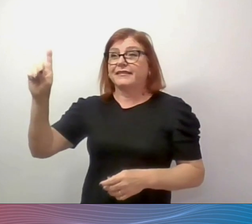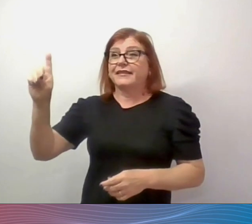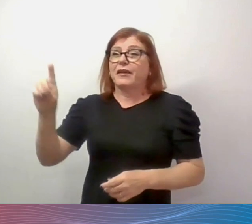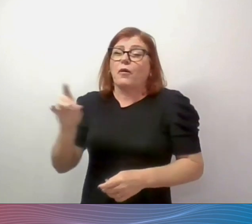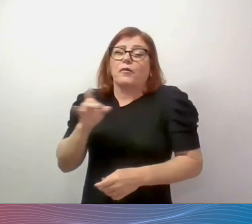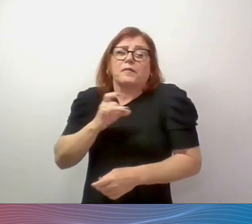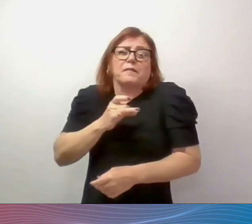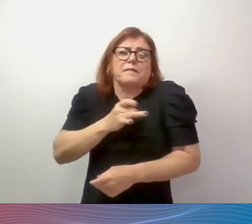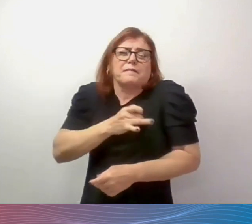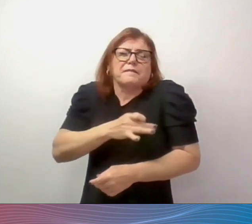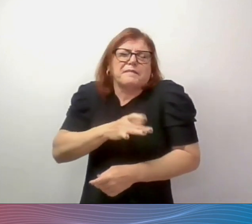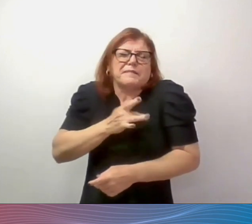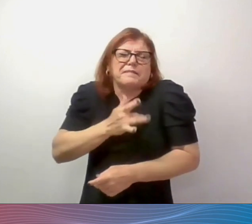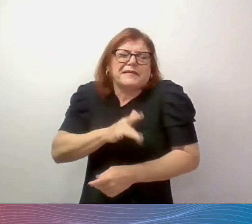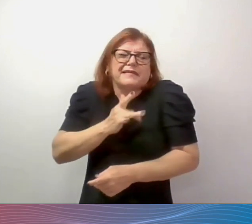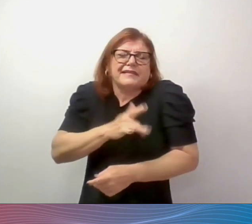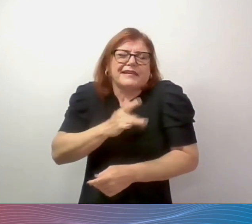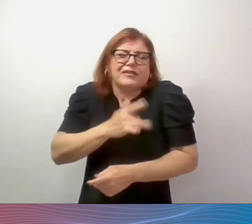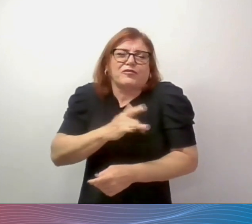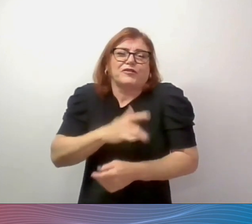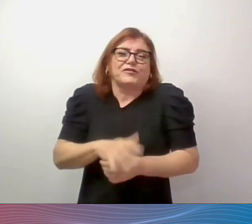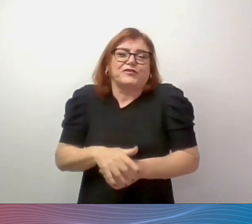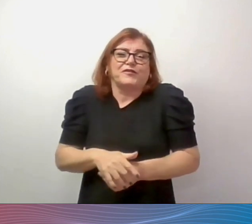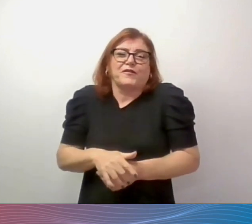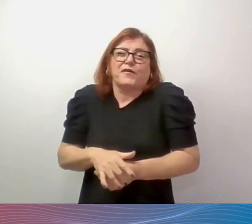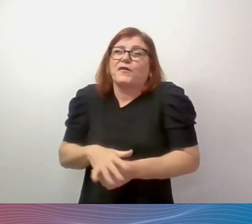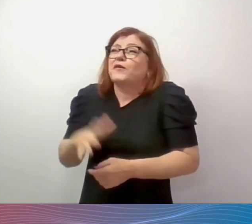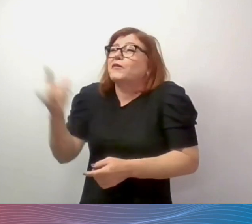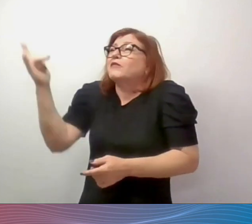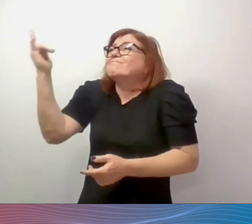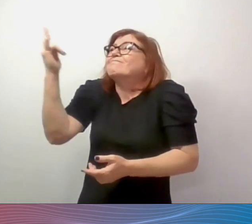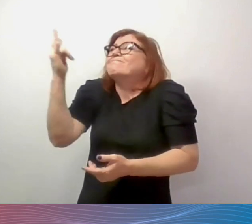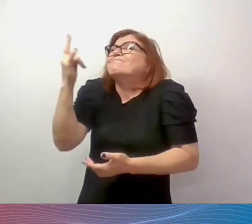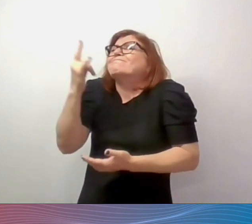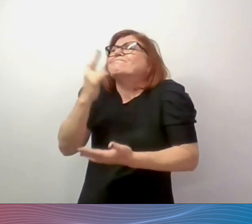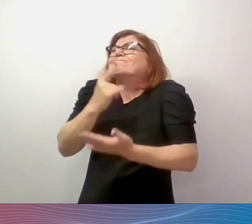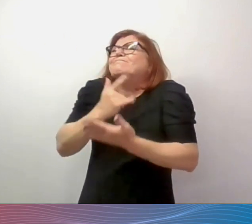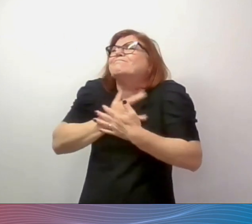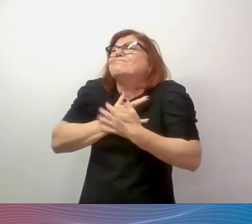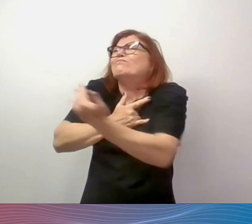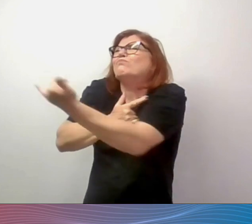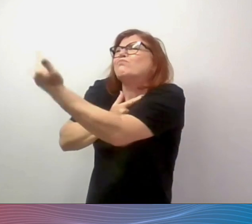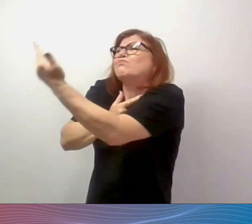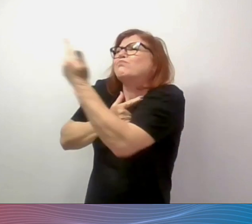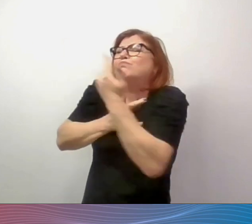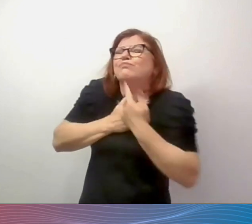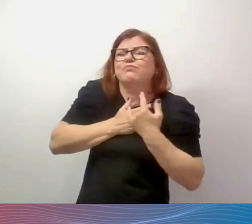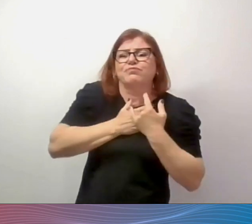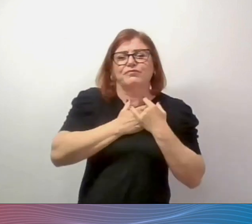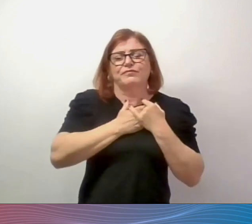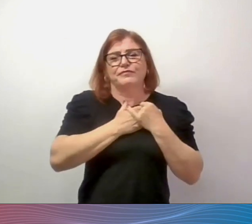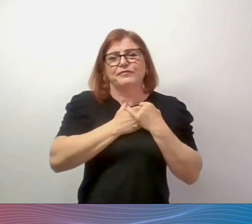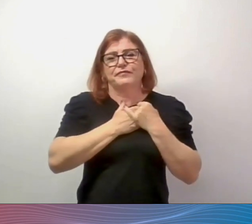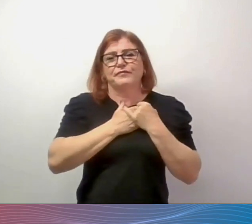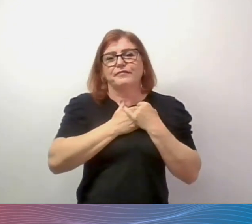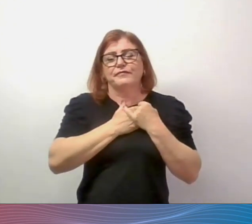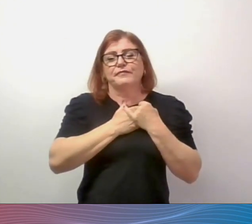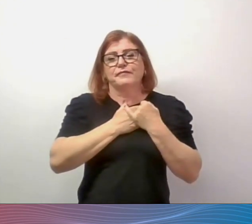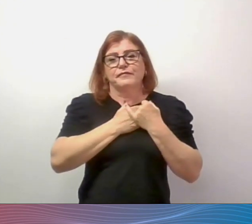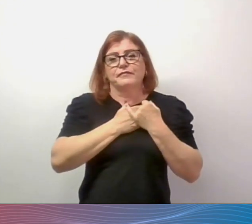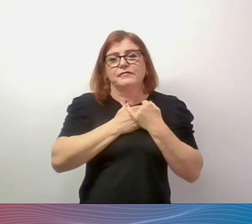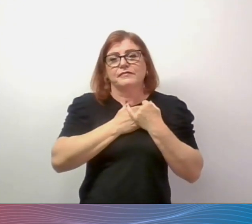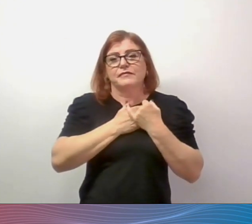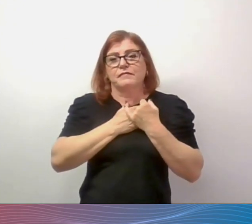Com grande amor com que nos amou. With the great love in with which he loved us. Ele nos buscou pela